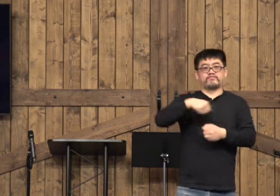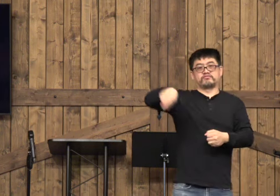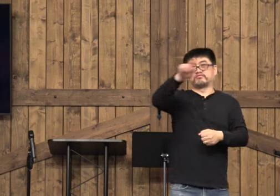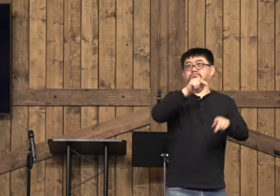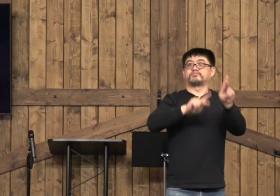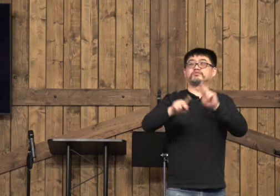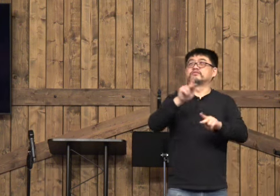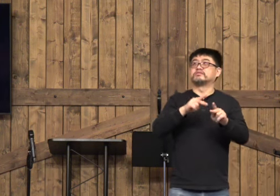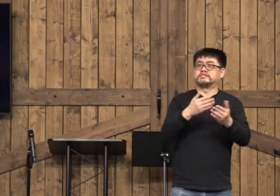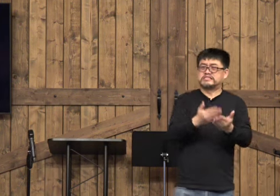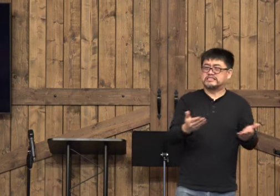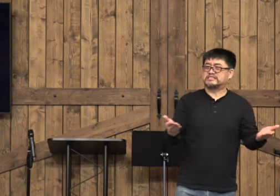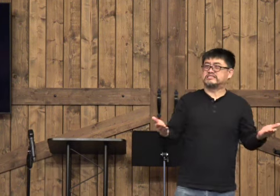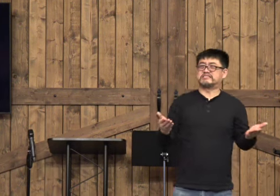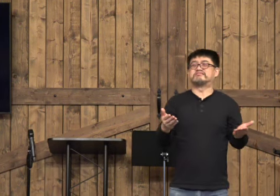we love you Father we obey you